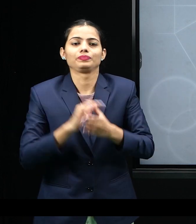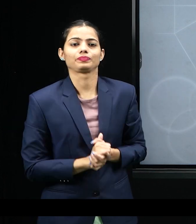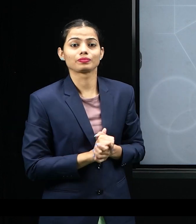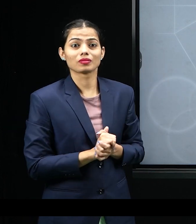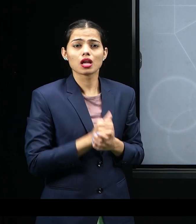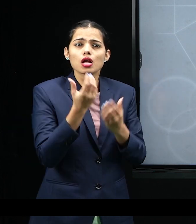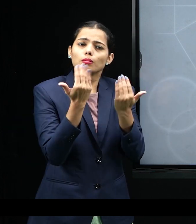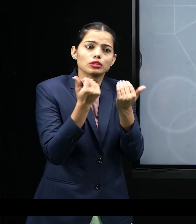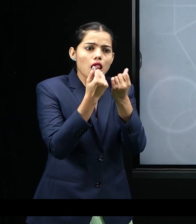rational numbers,